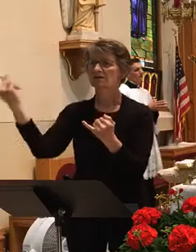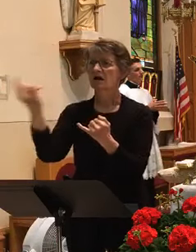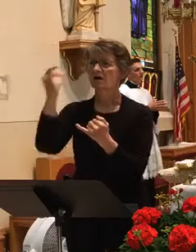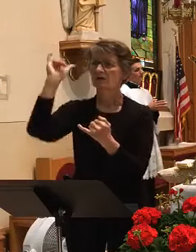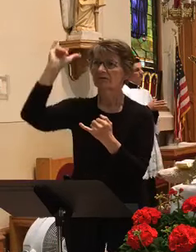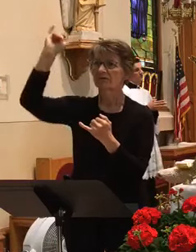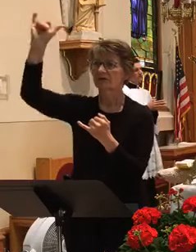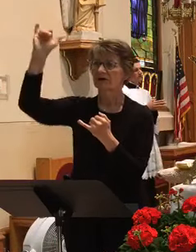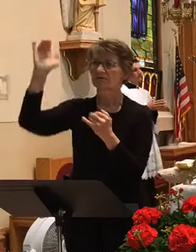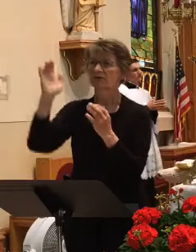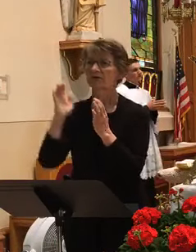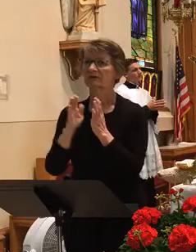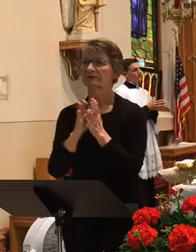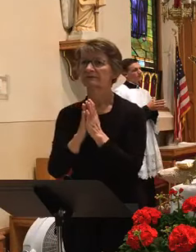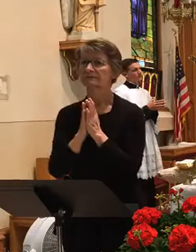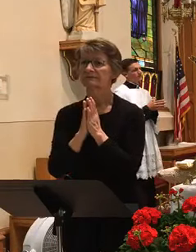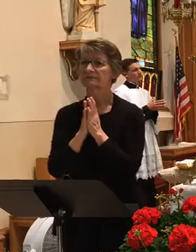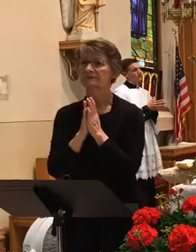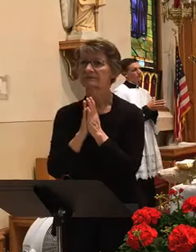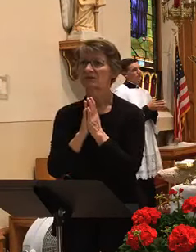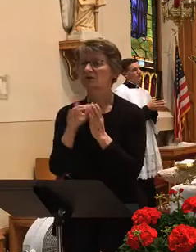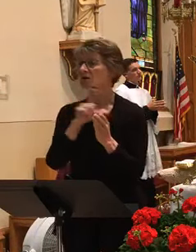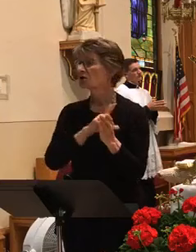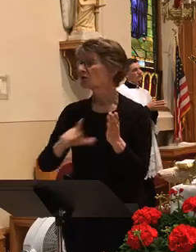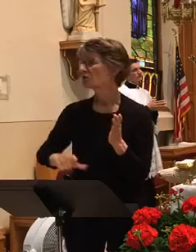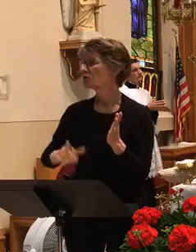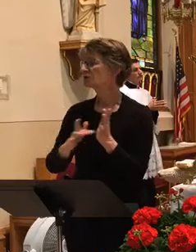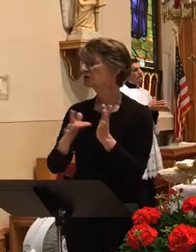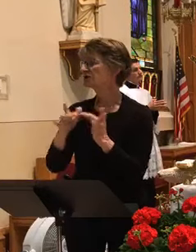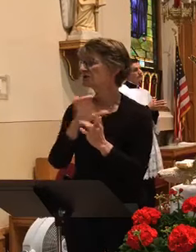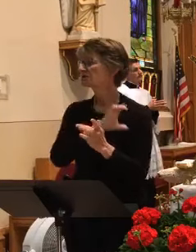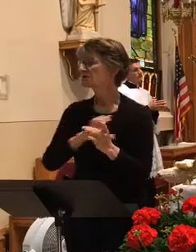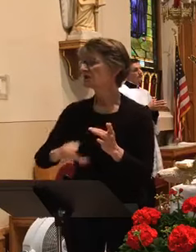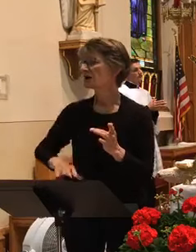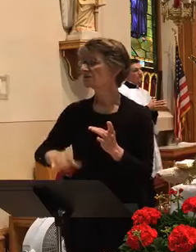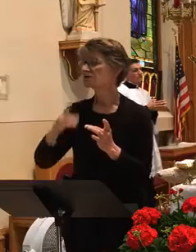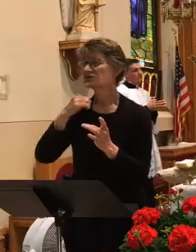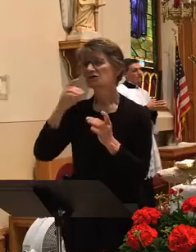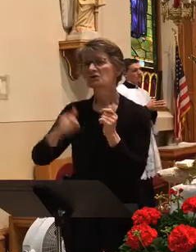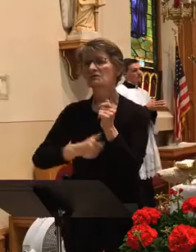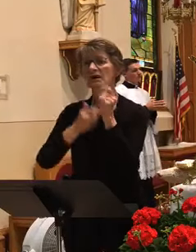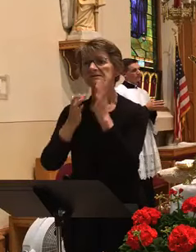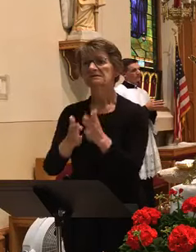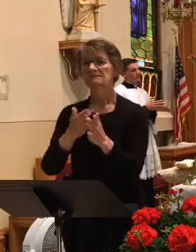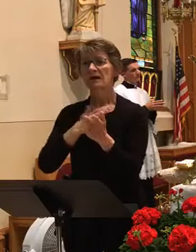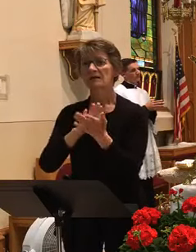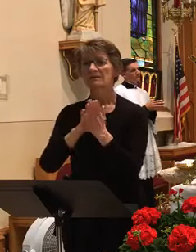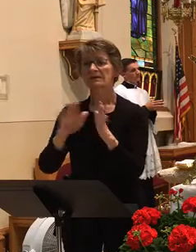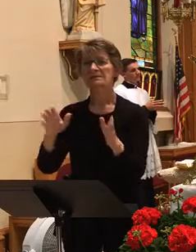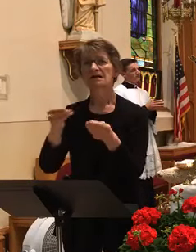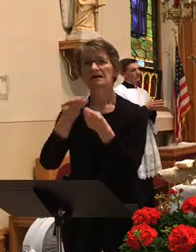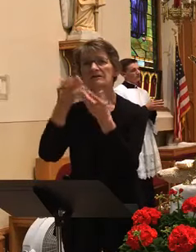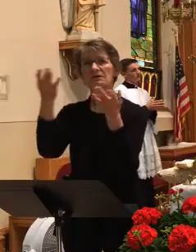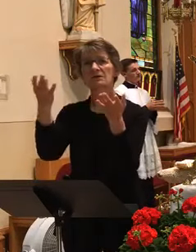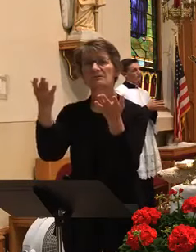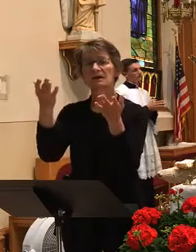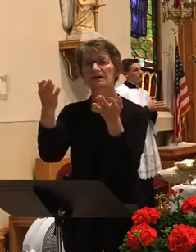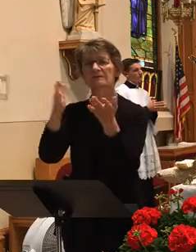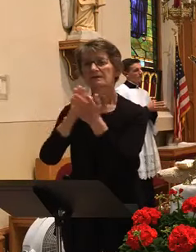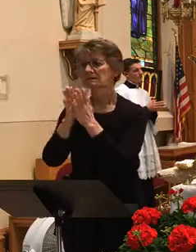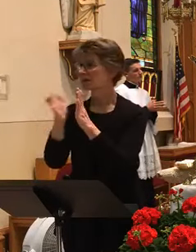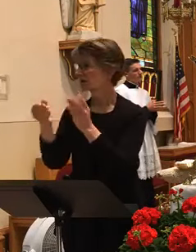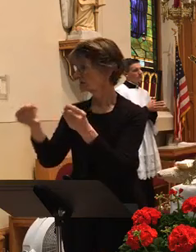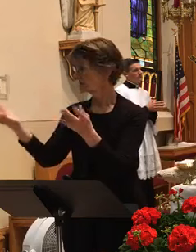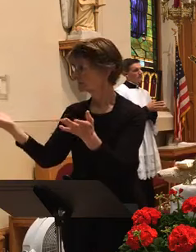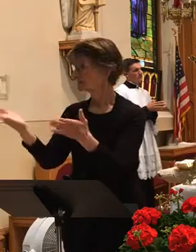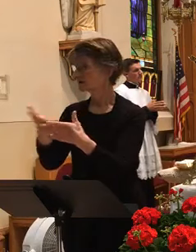yours, now and forever. Lord Jesus Christ, who said to your apostles, peace I leave you, my peace I